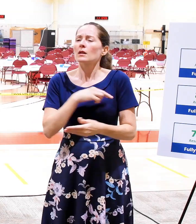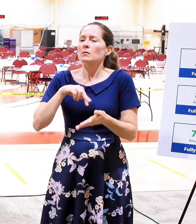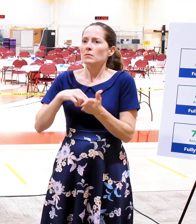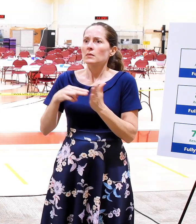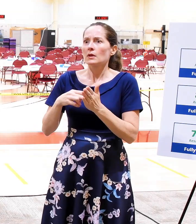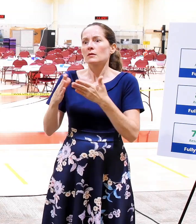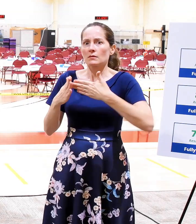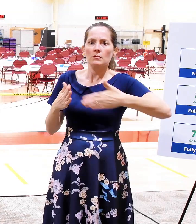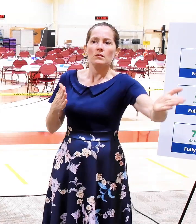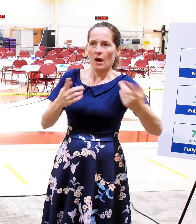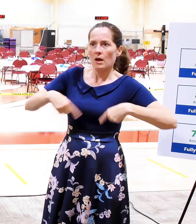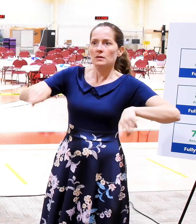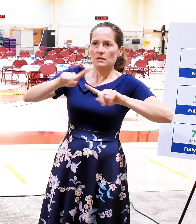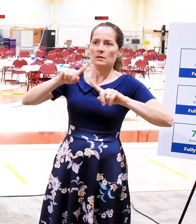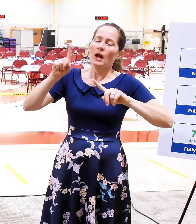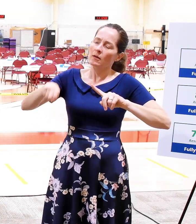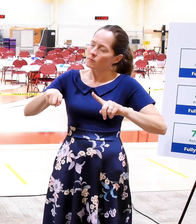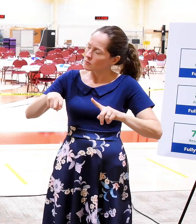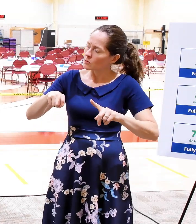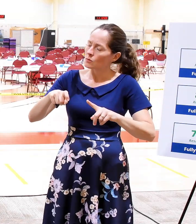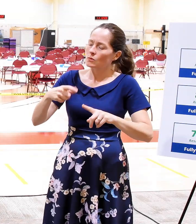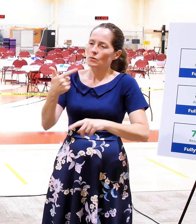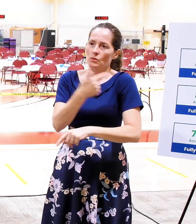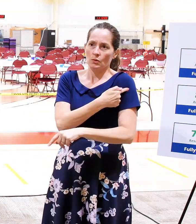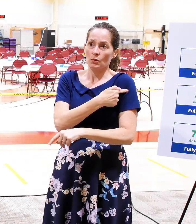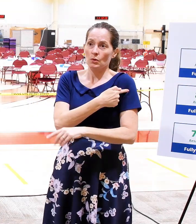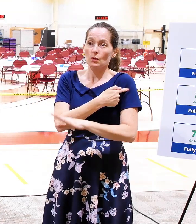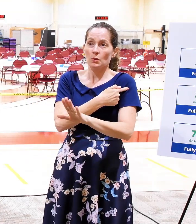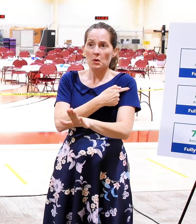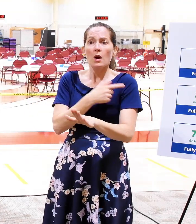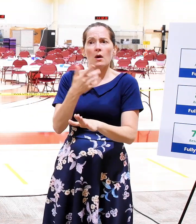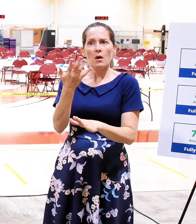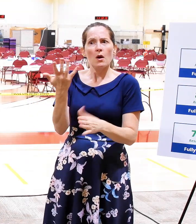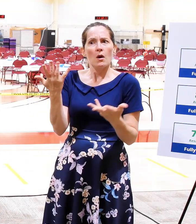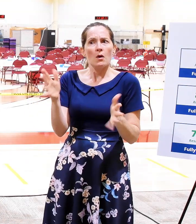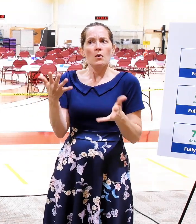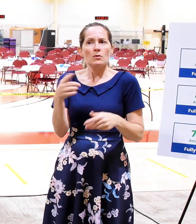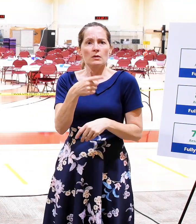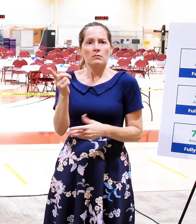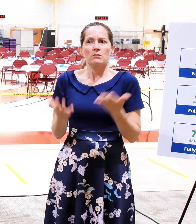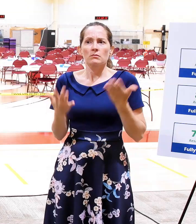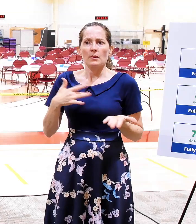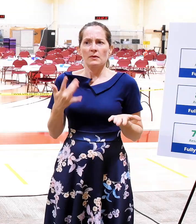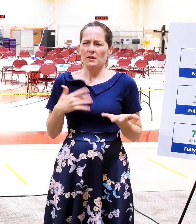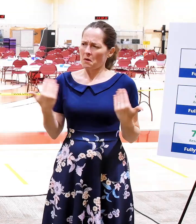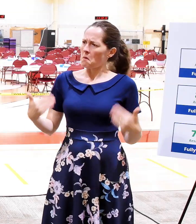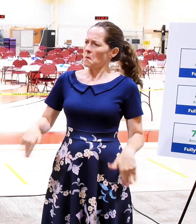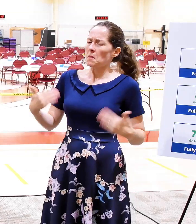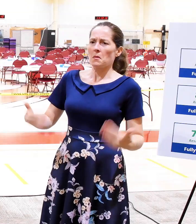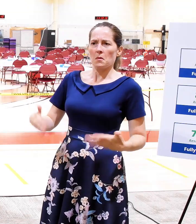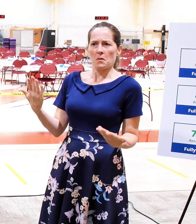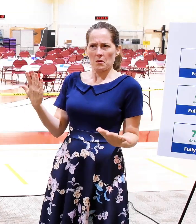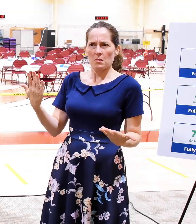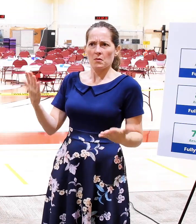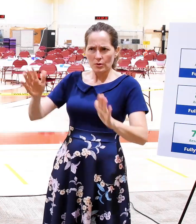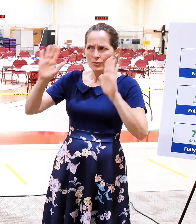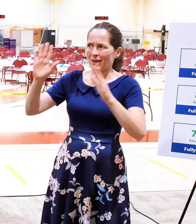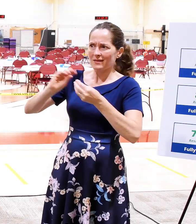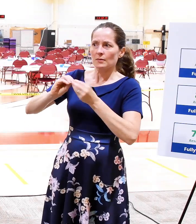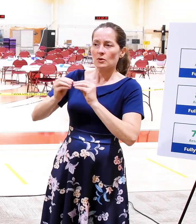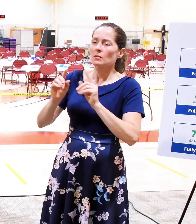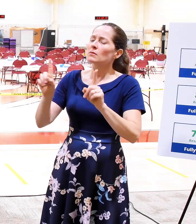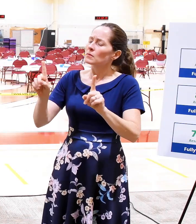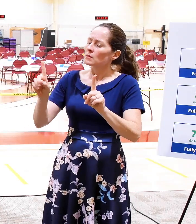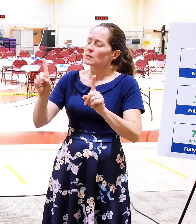high vaccination rate, it needs to be higher. For those waiting for the right time to become